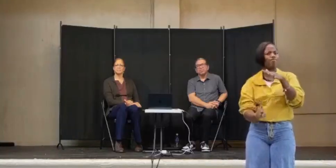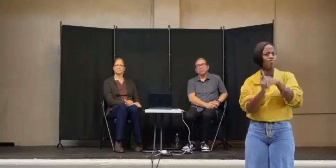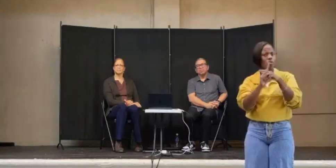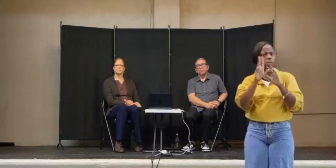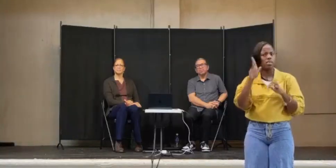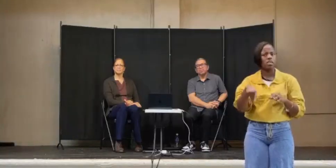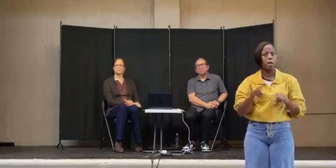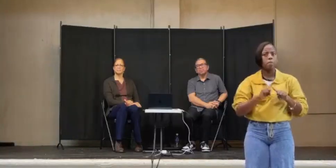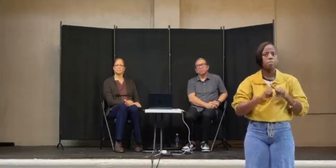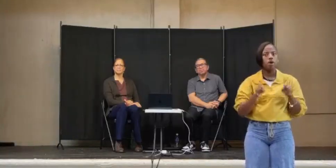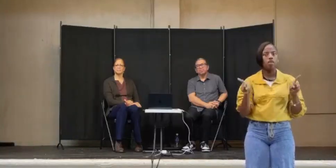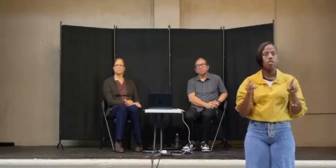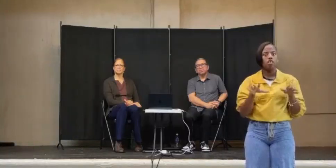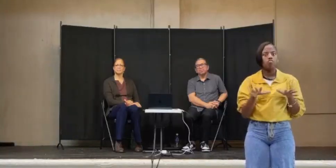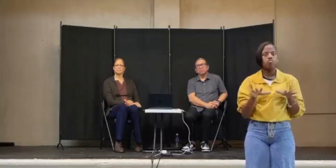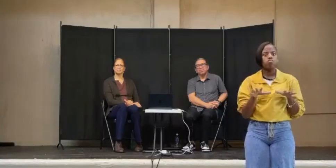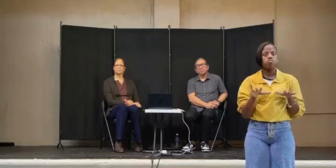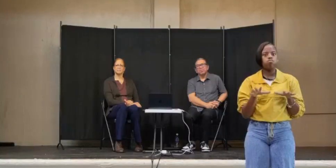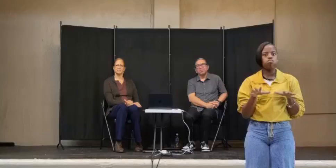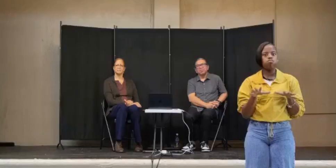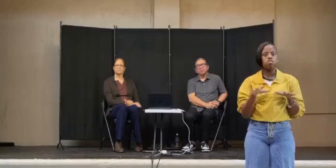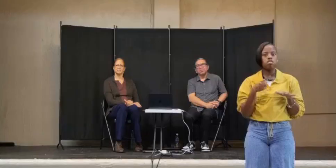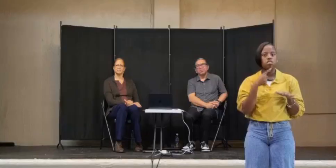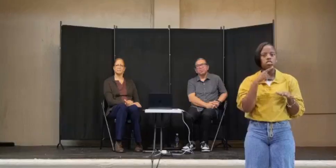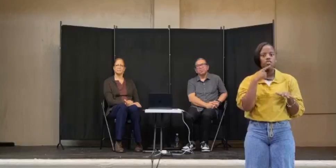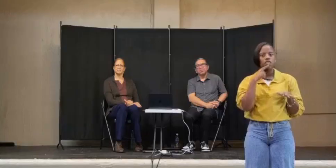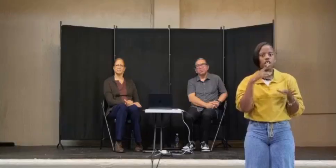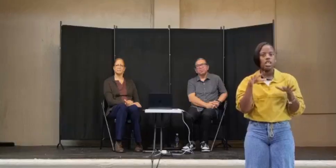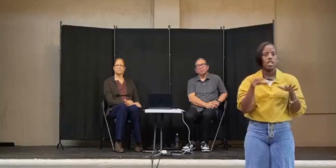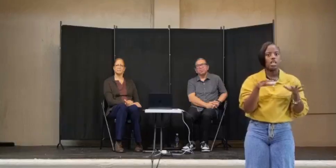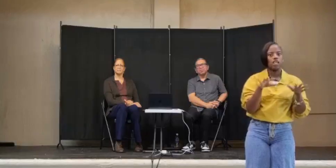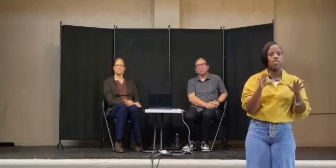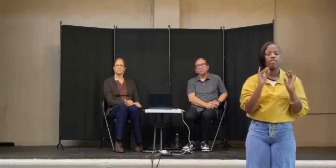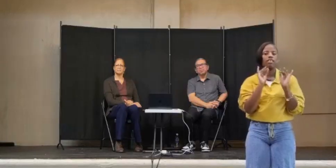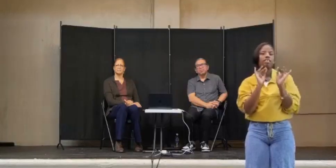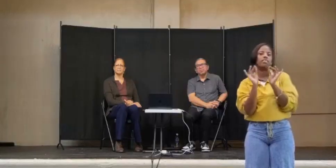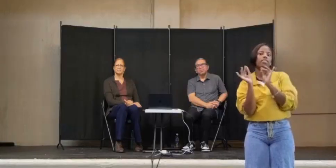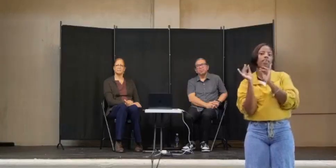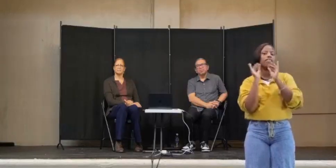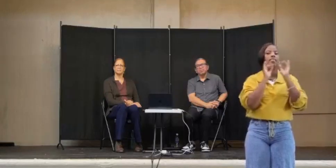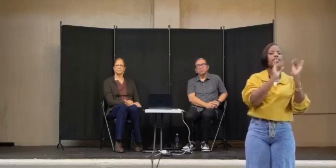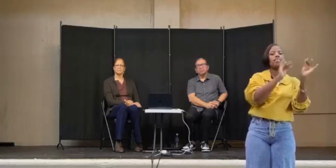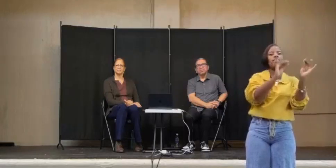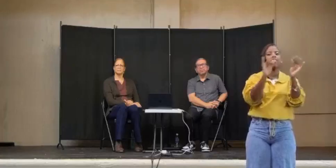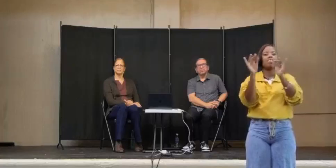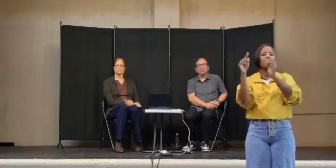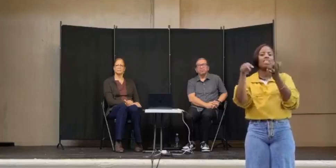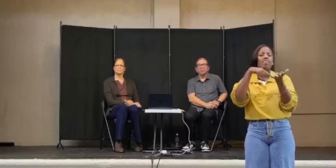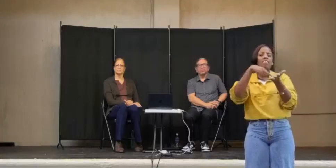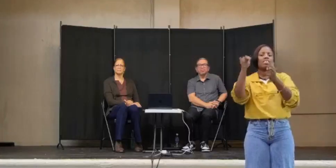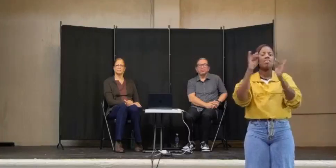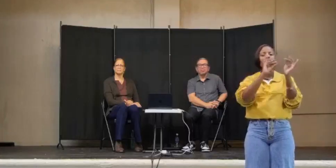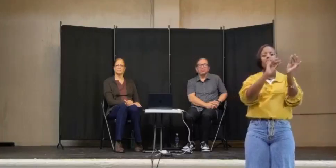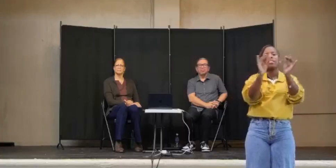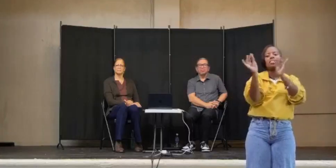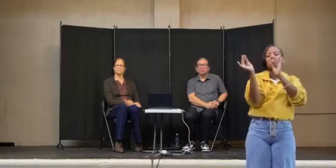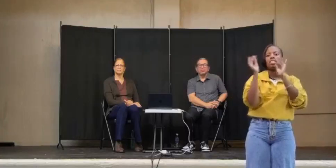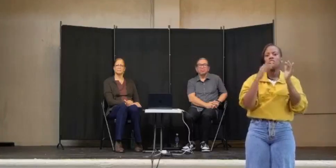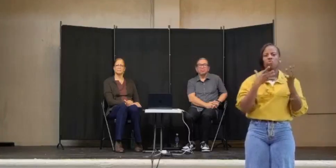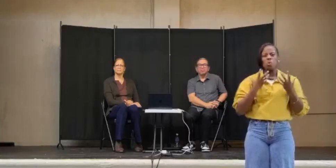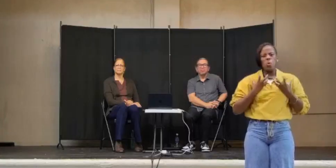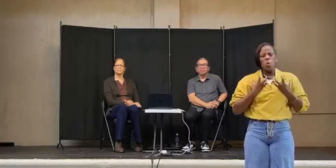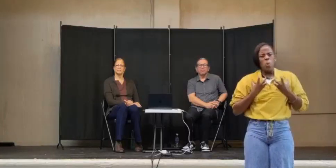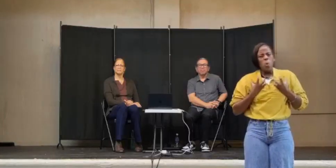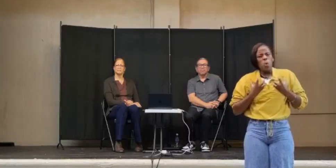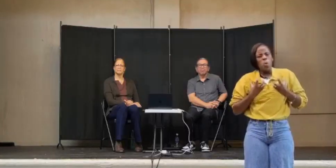him in that. And, you know, I showed up, but I felt really anxious about everybody being hearing. They were